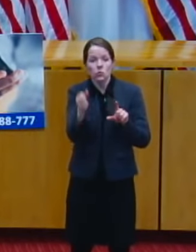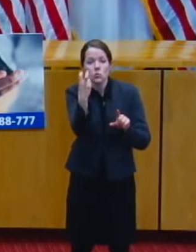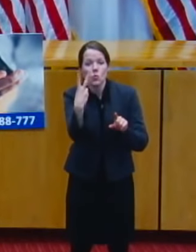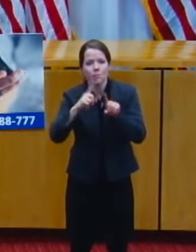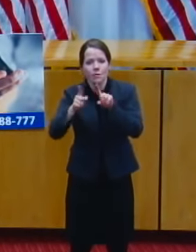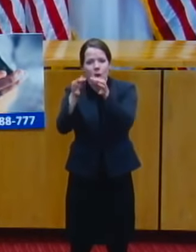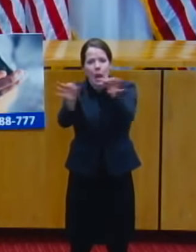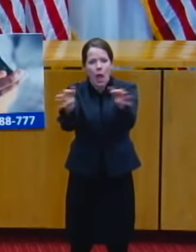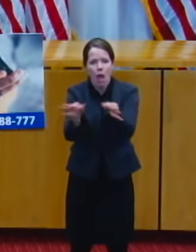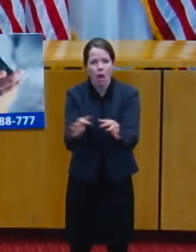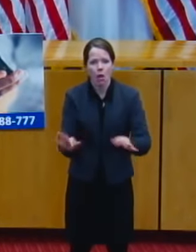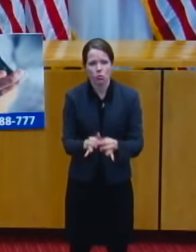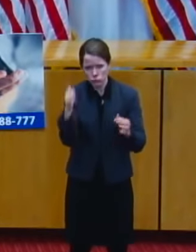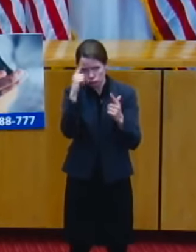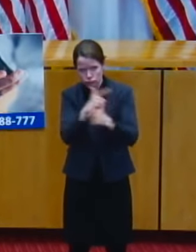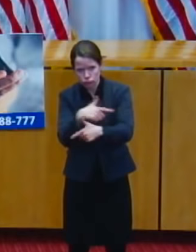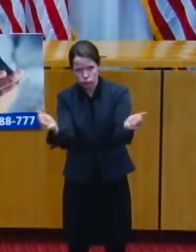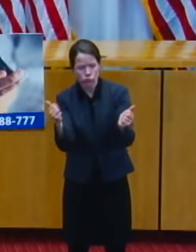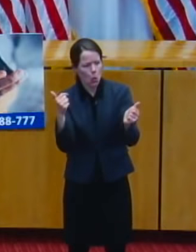UI websites around the country,